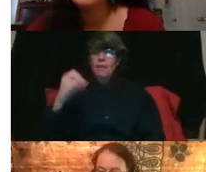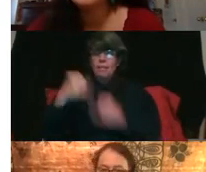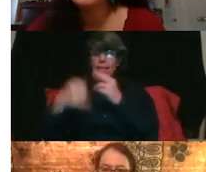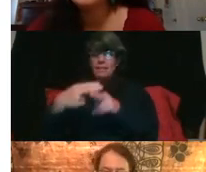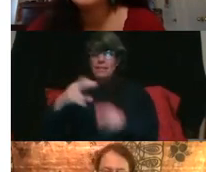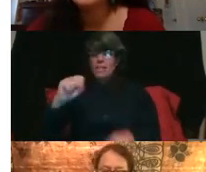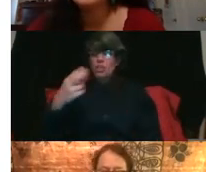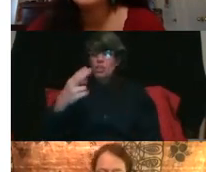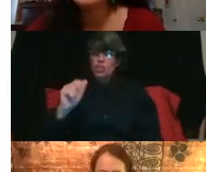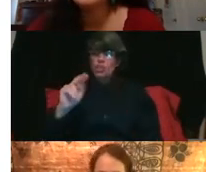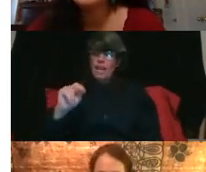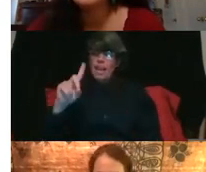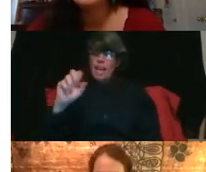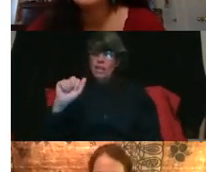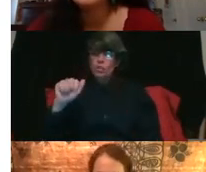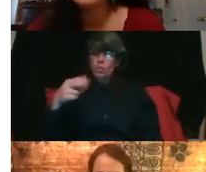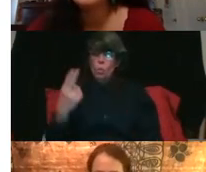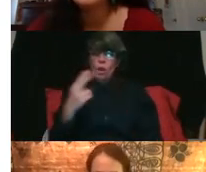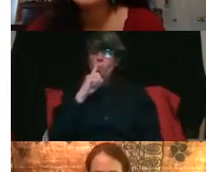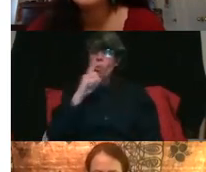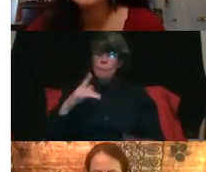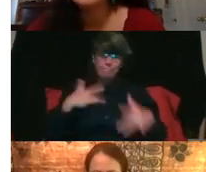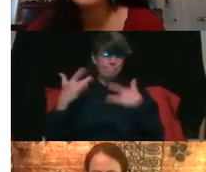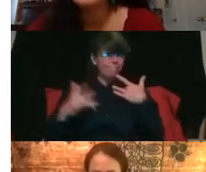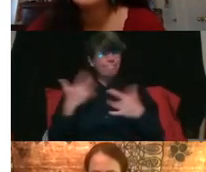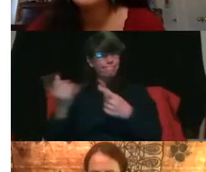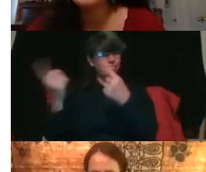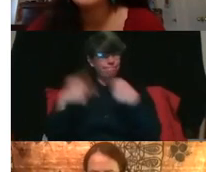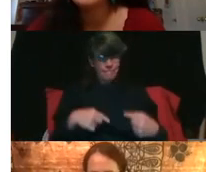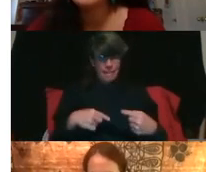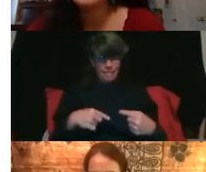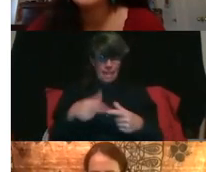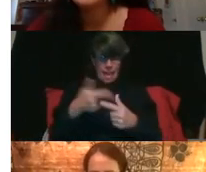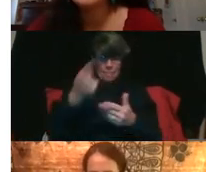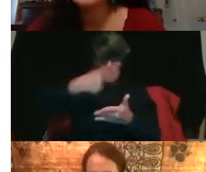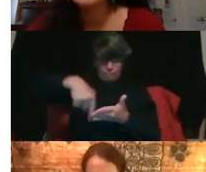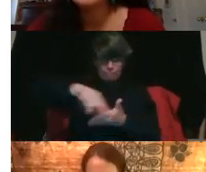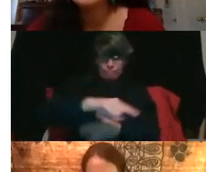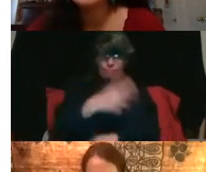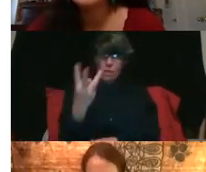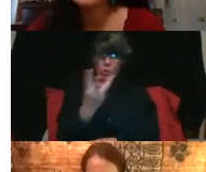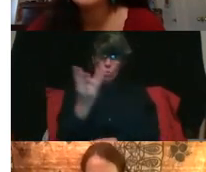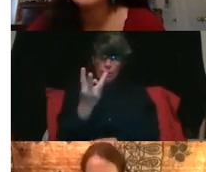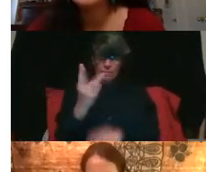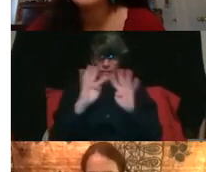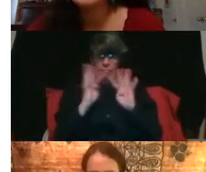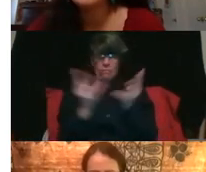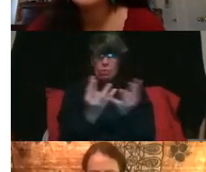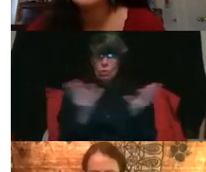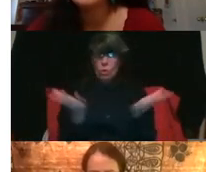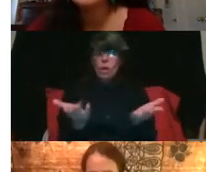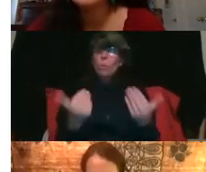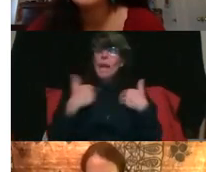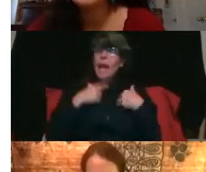honoring us and blessing us all. And then next Wednesday in this circle, we have the